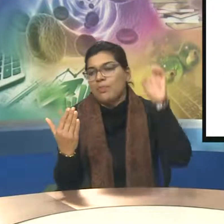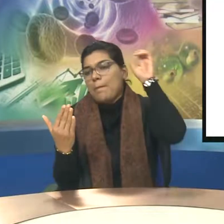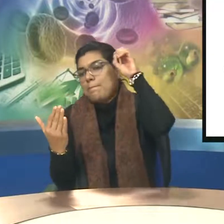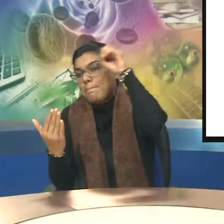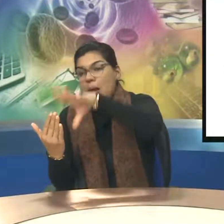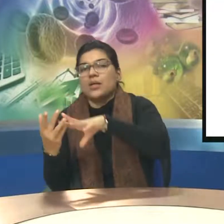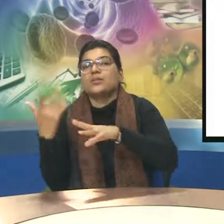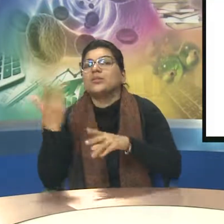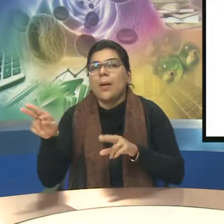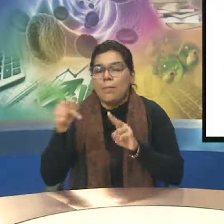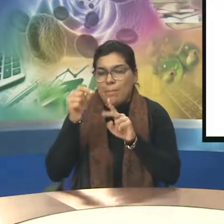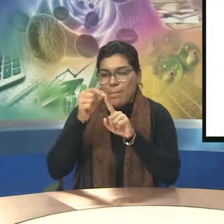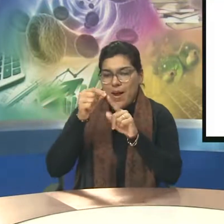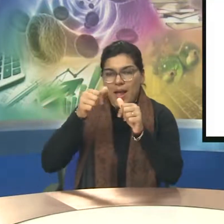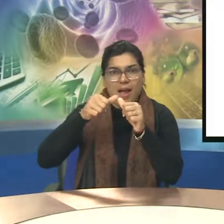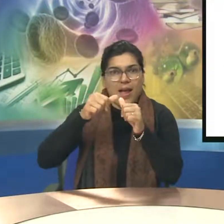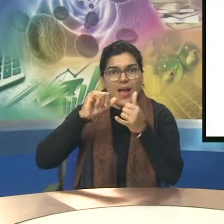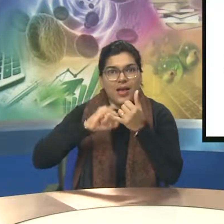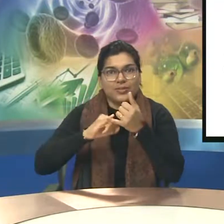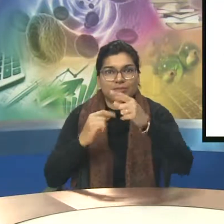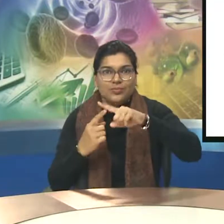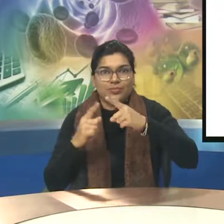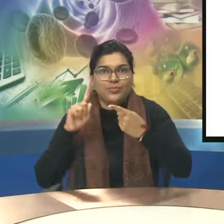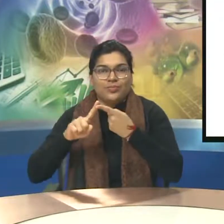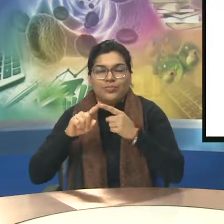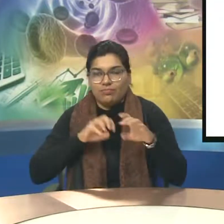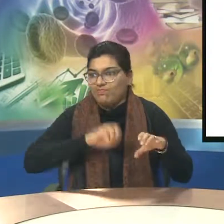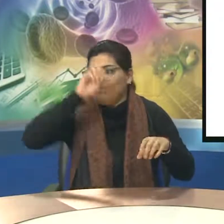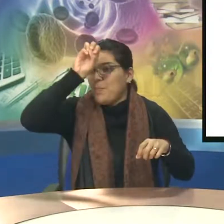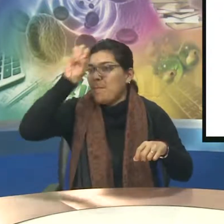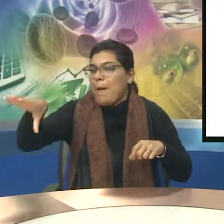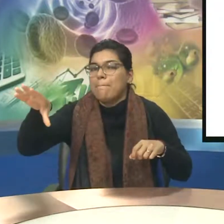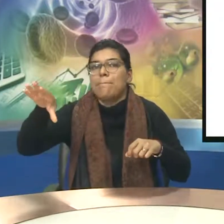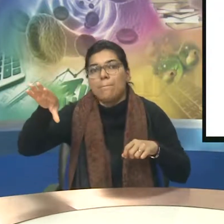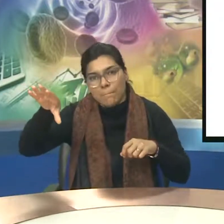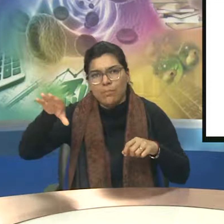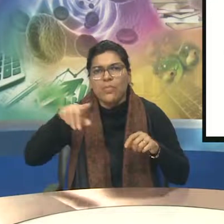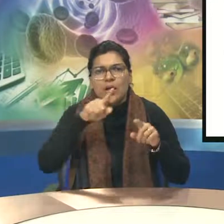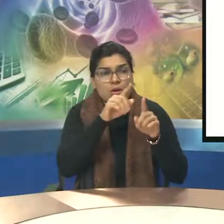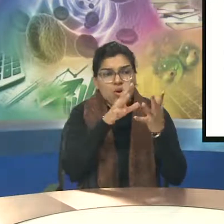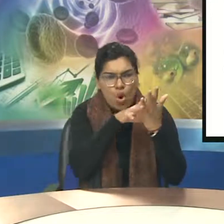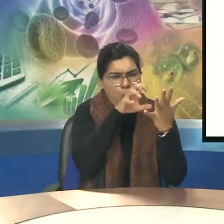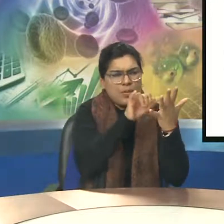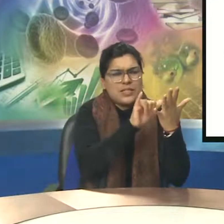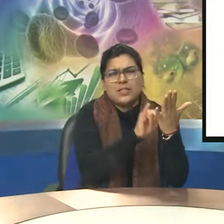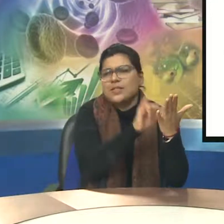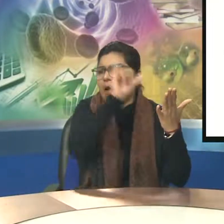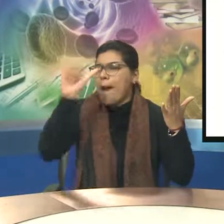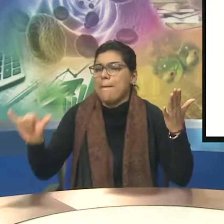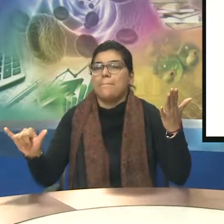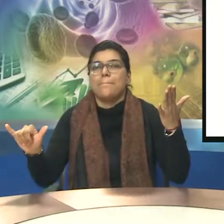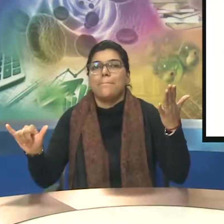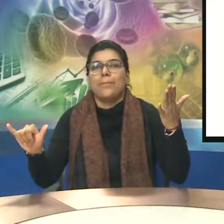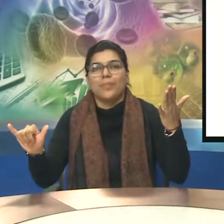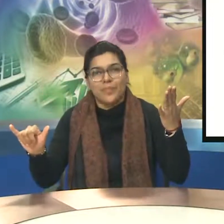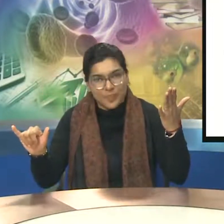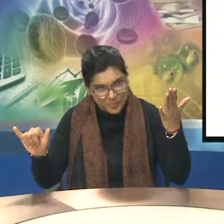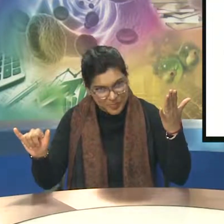We can easily cut the one format to another and copy it and paste it to the